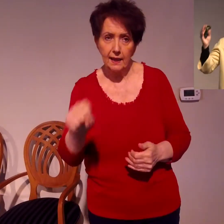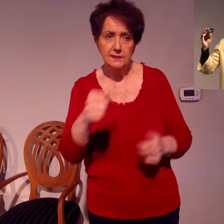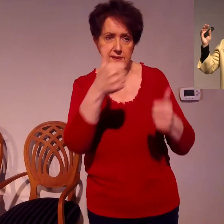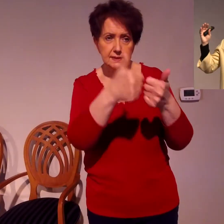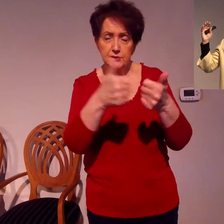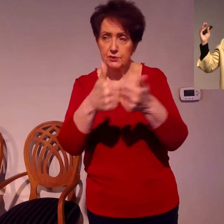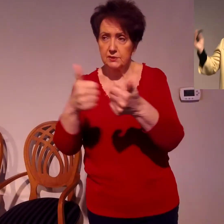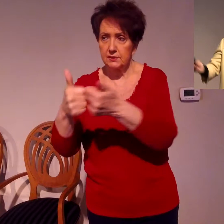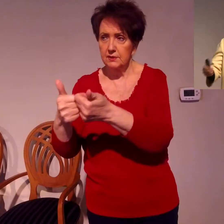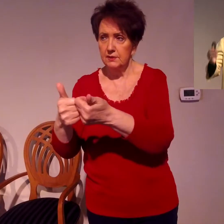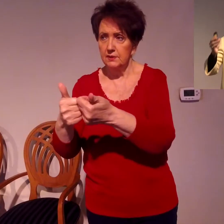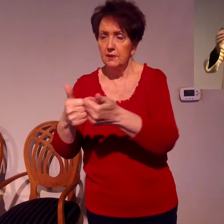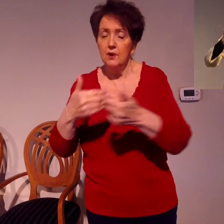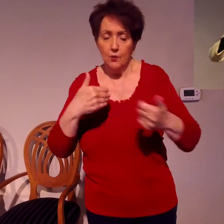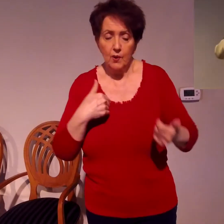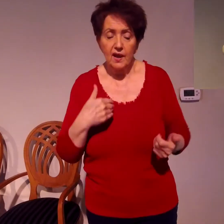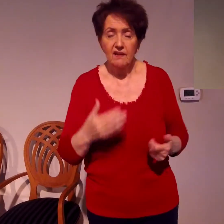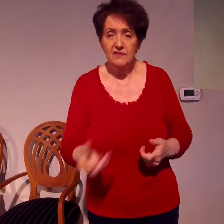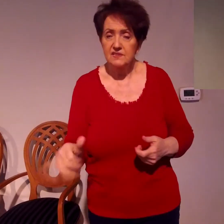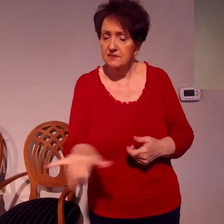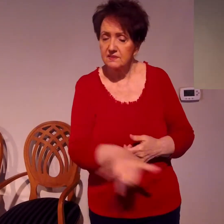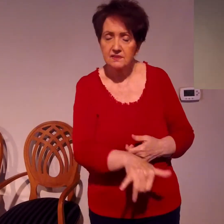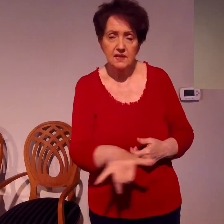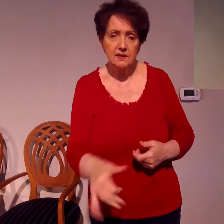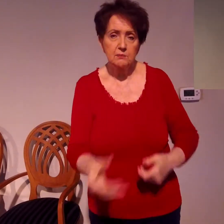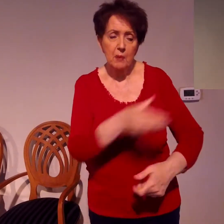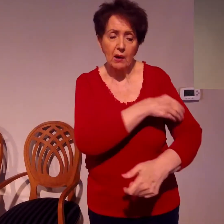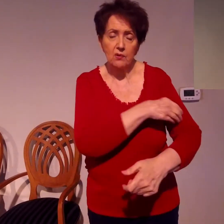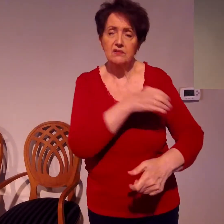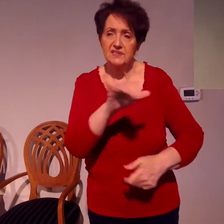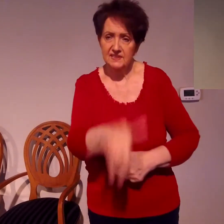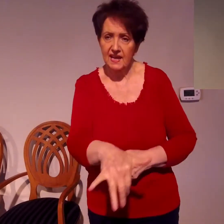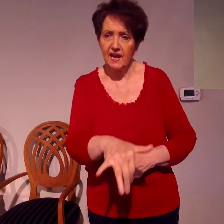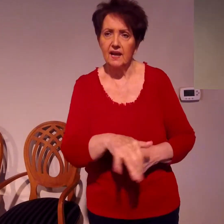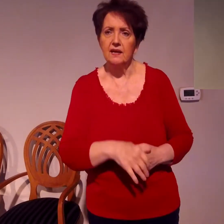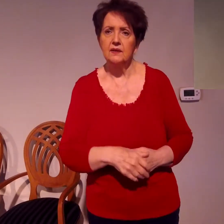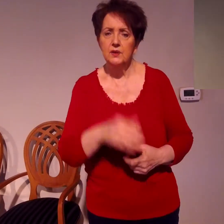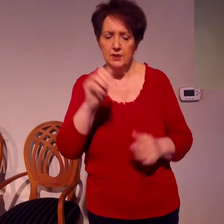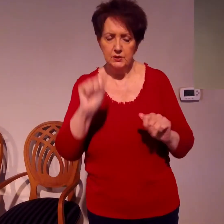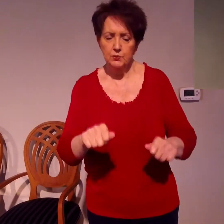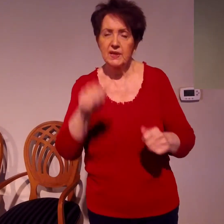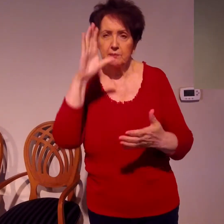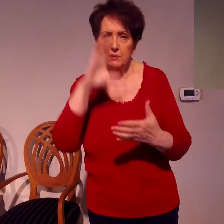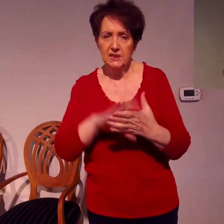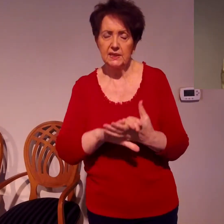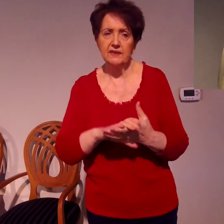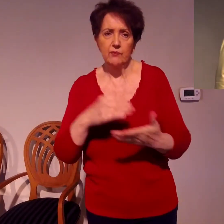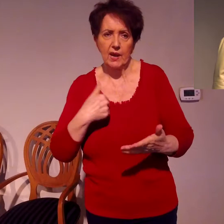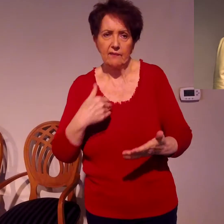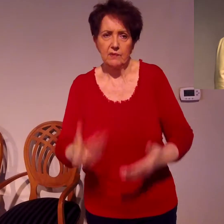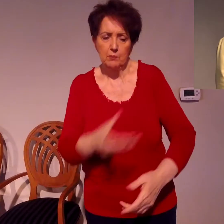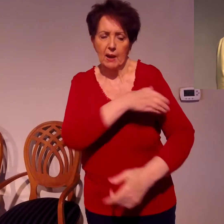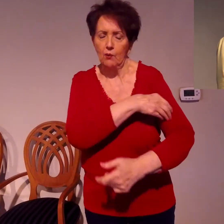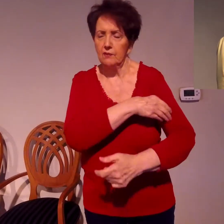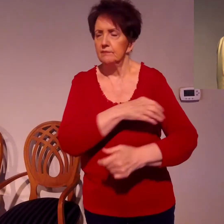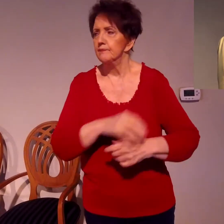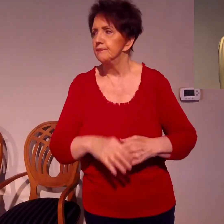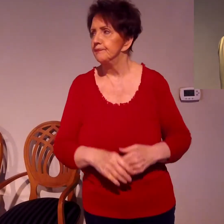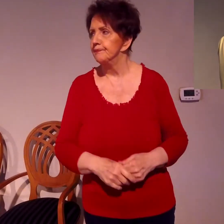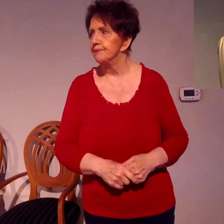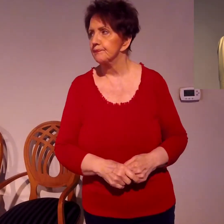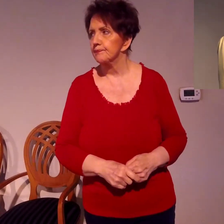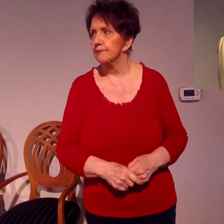so we have as much power as this as we can believe that we have this power.